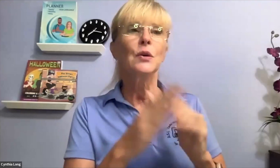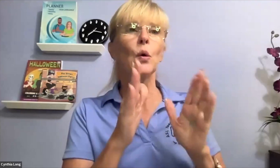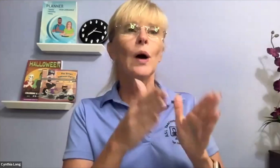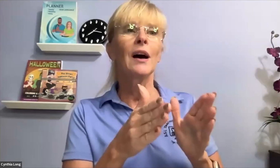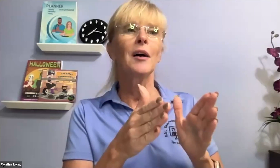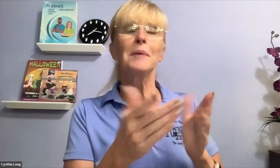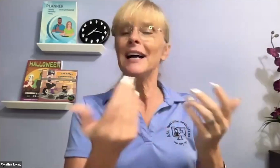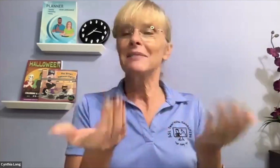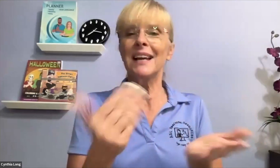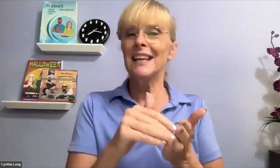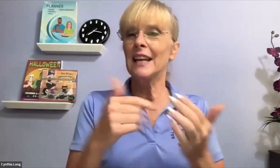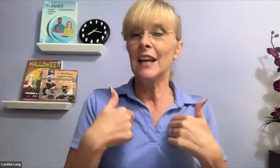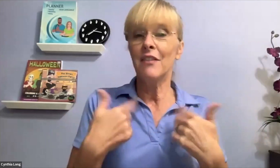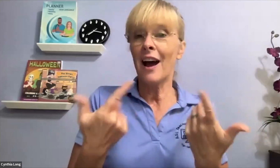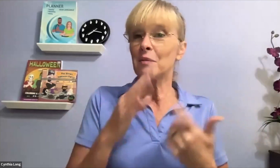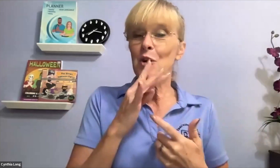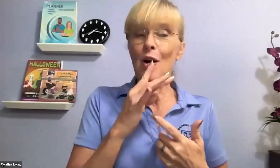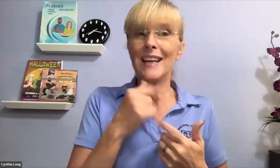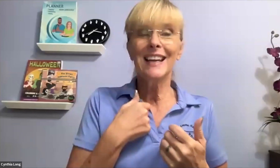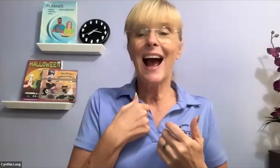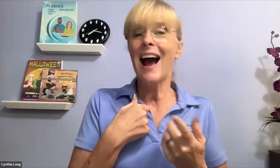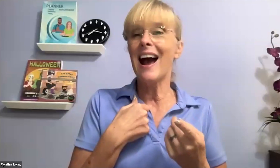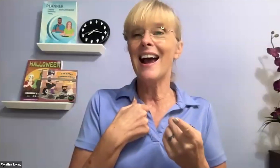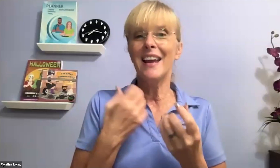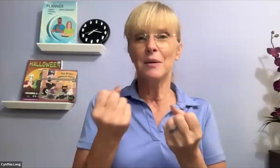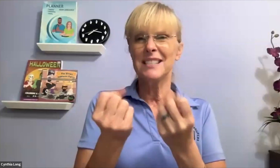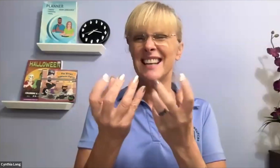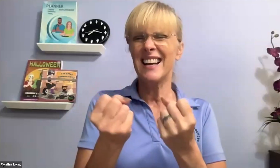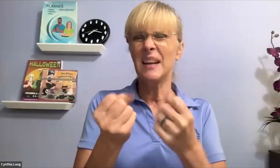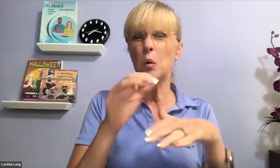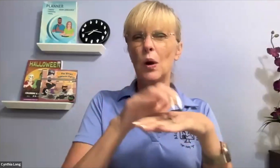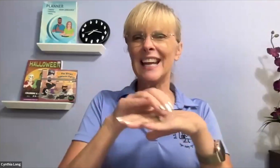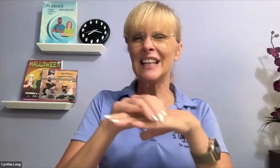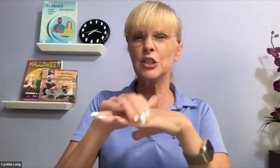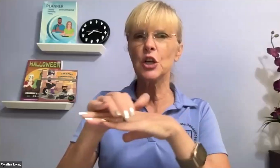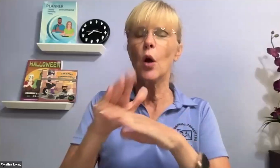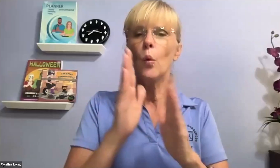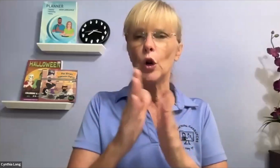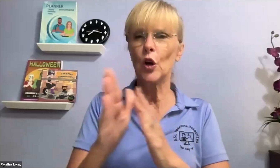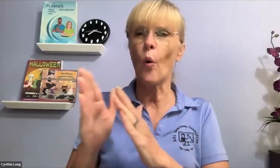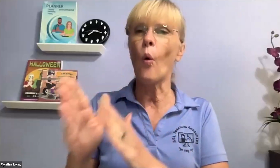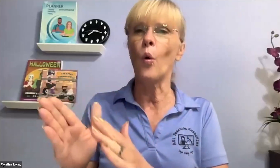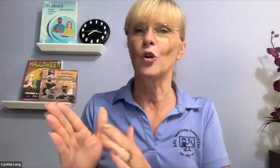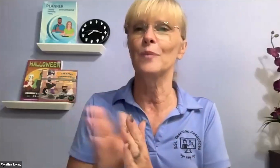So again, if I am talking, I am signing more English word order.